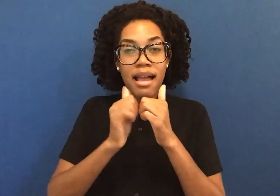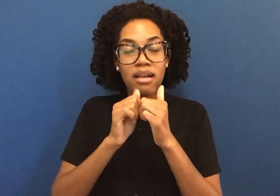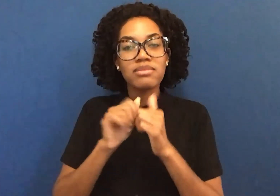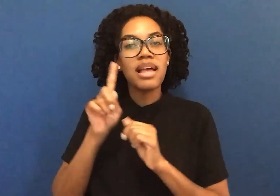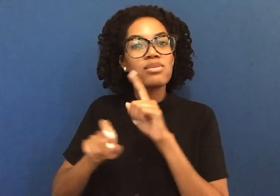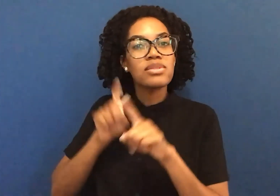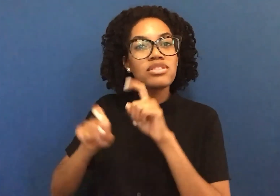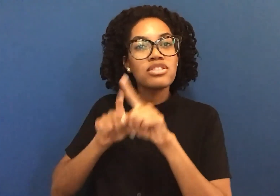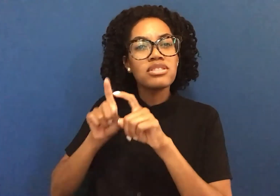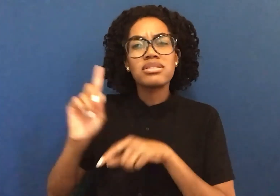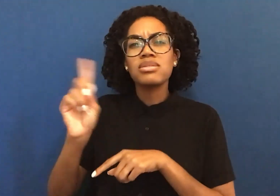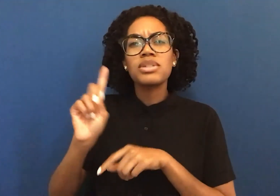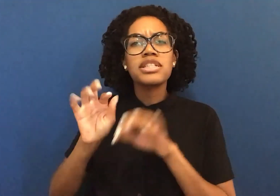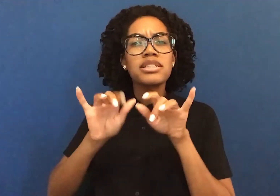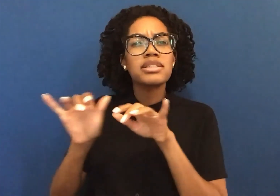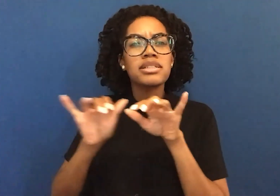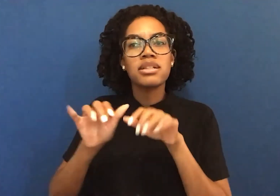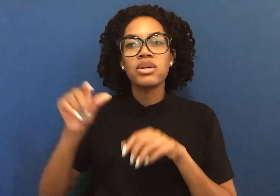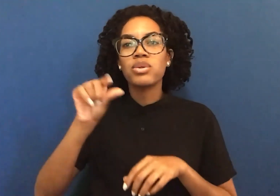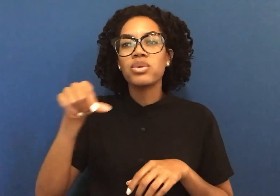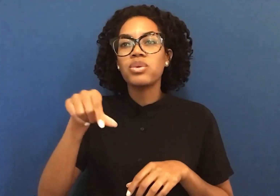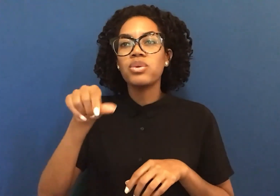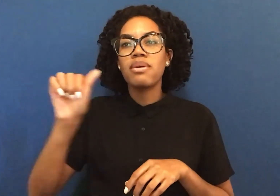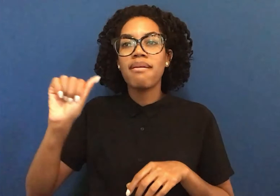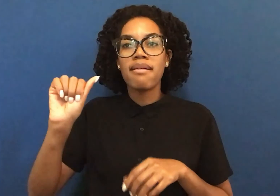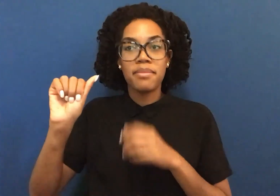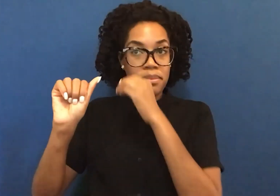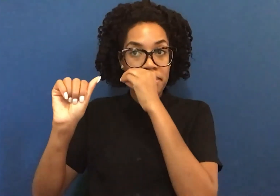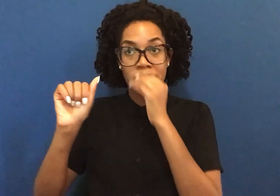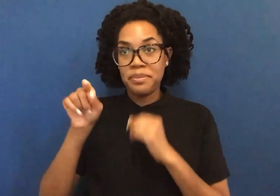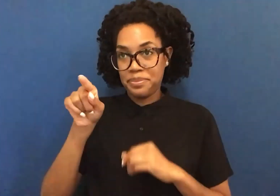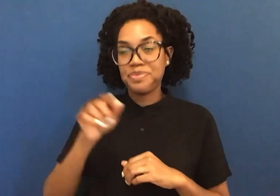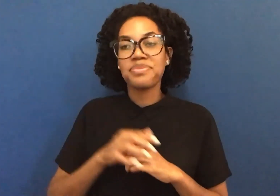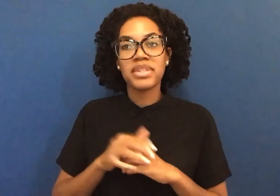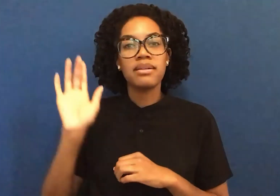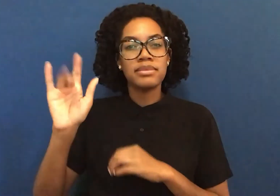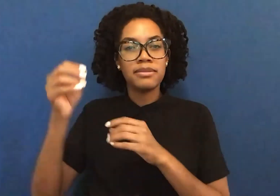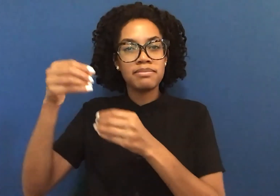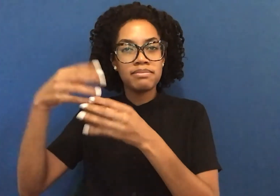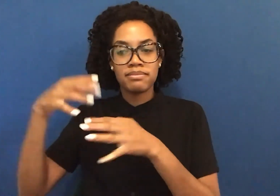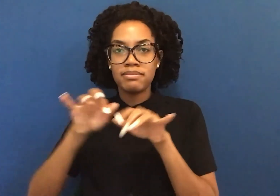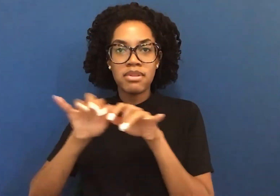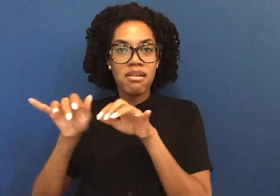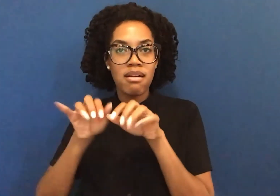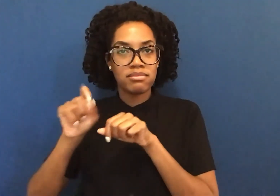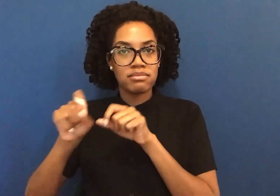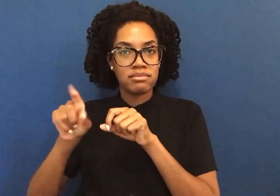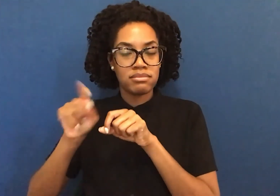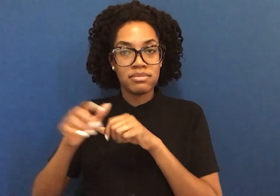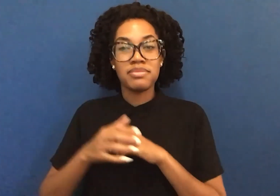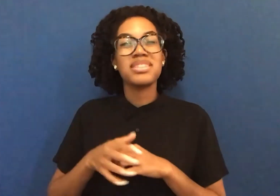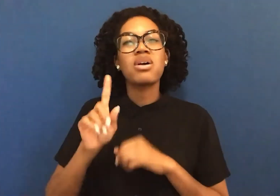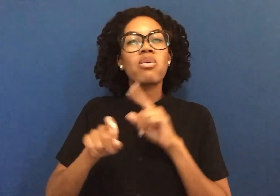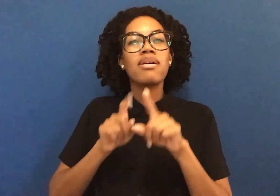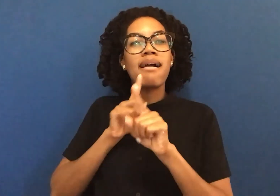the Q&A. That segment will be one segment for all the panelists together at the end